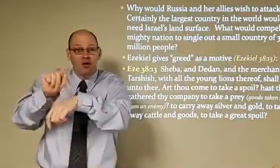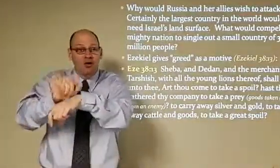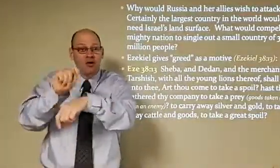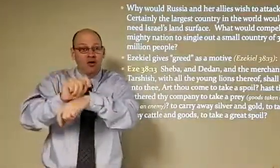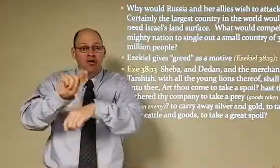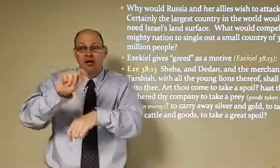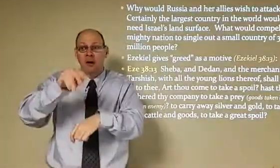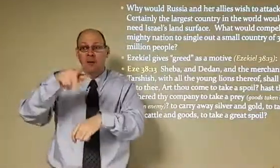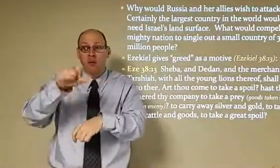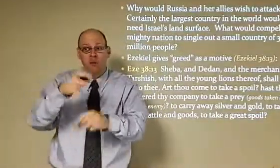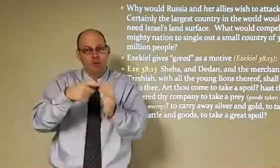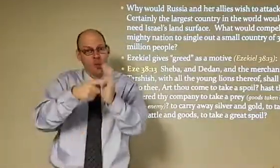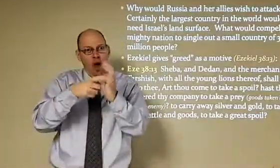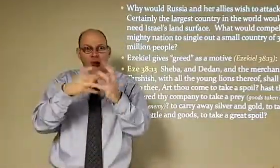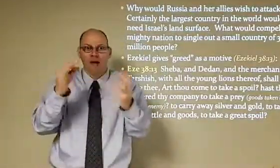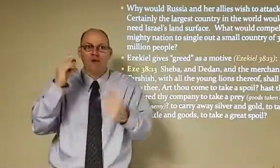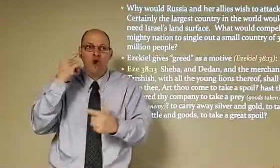To carry away silver and gold.